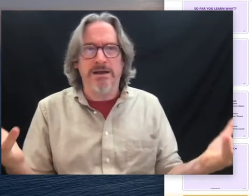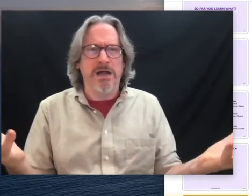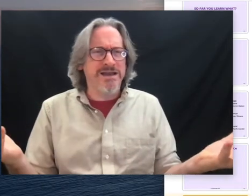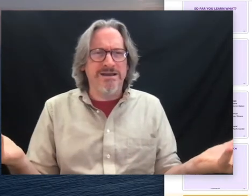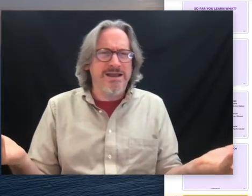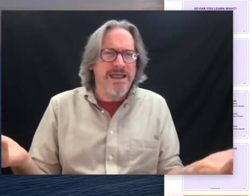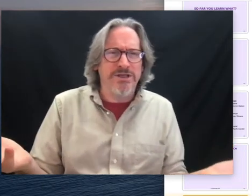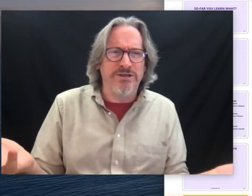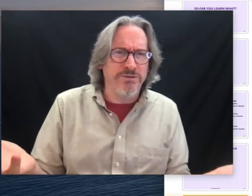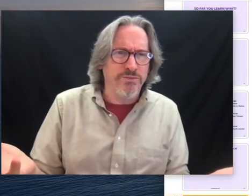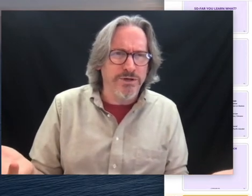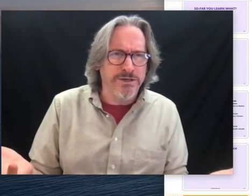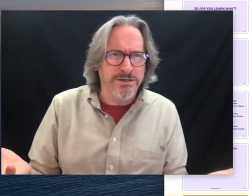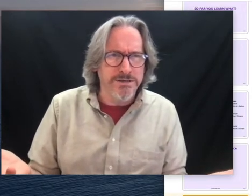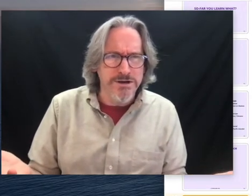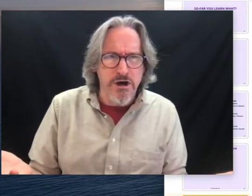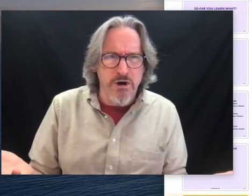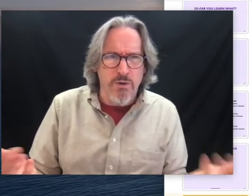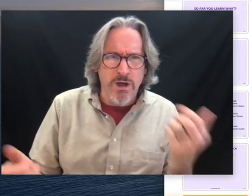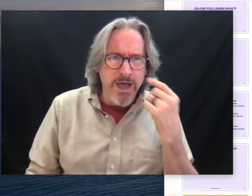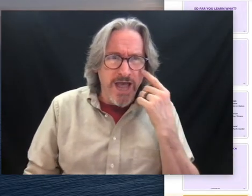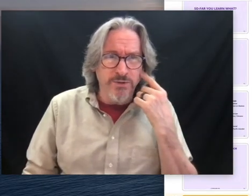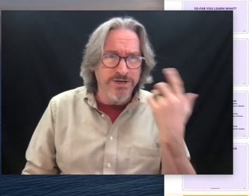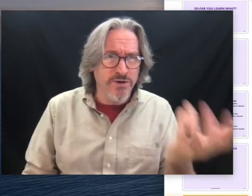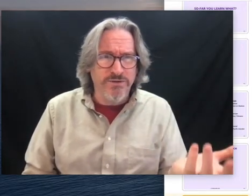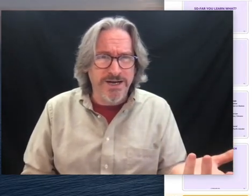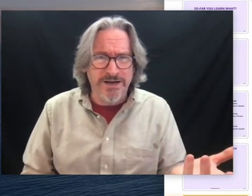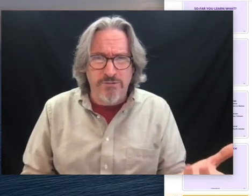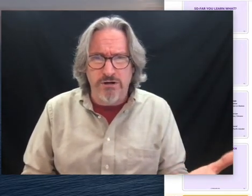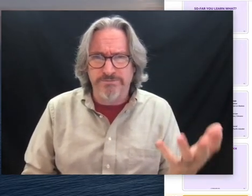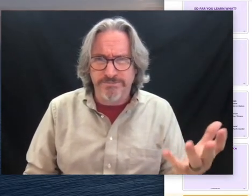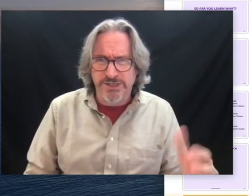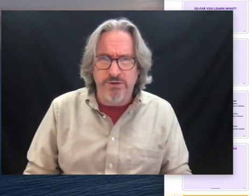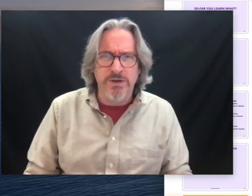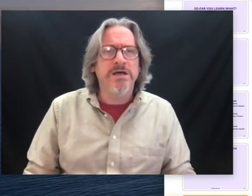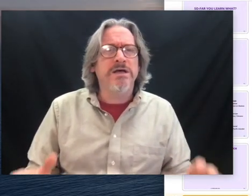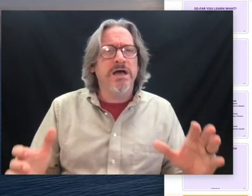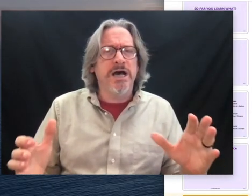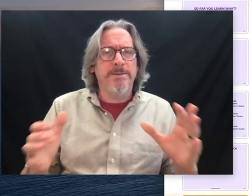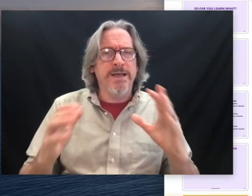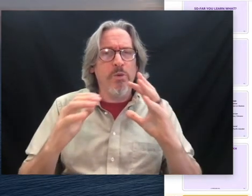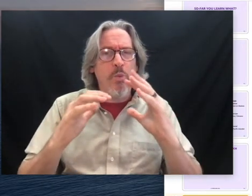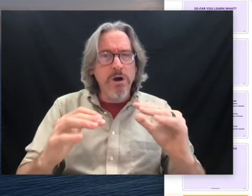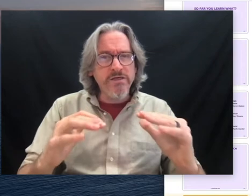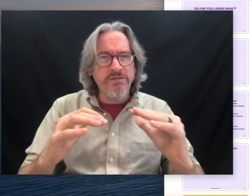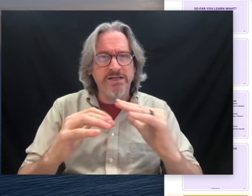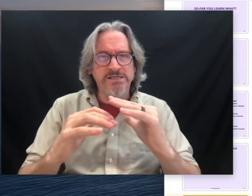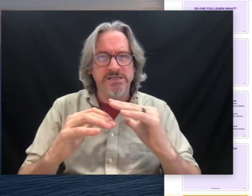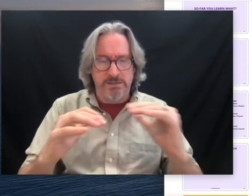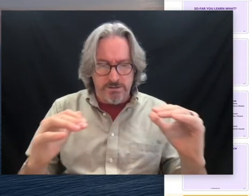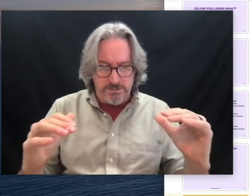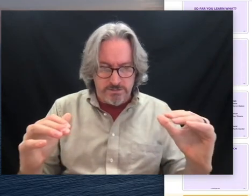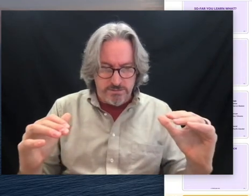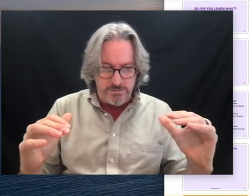Again, a name that you wouldn't know, and you wouldn't know if you were getting it wrong. So one of the